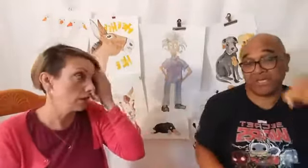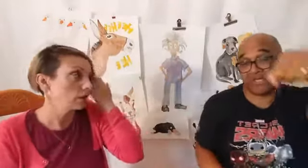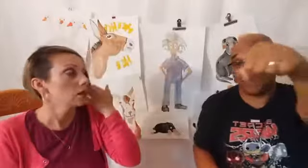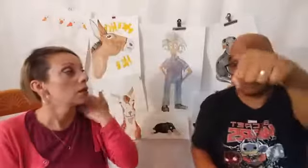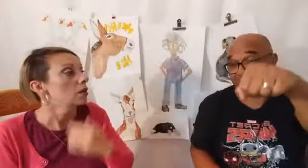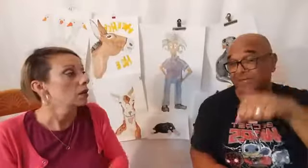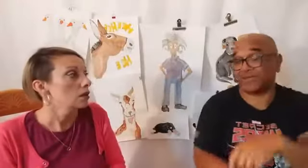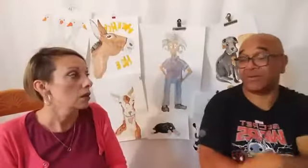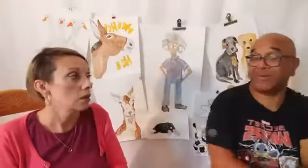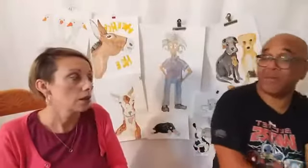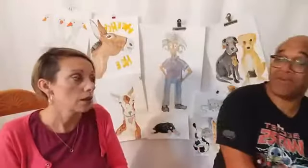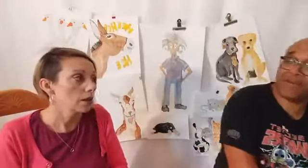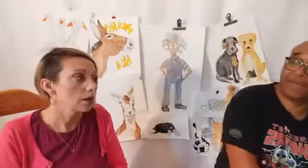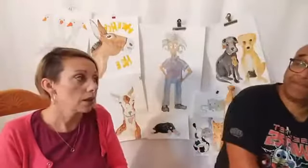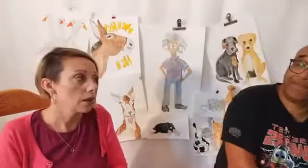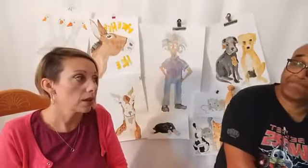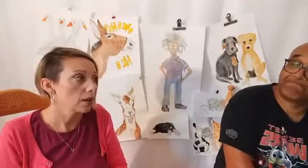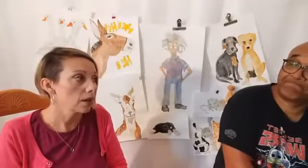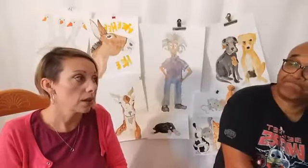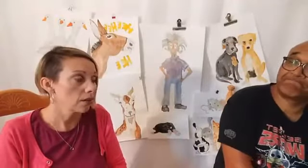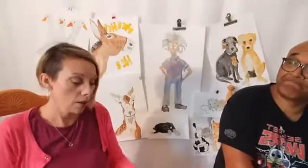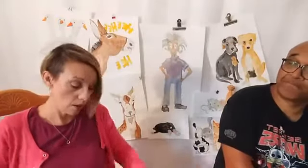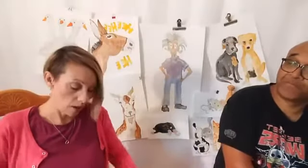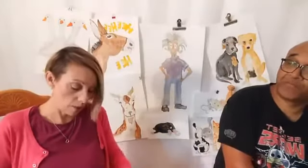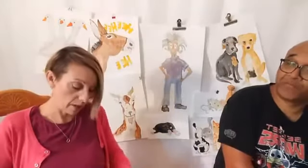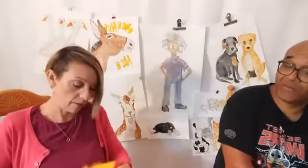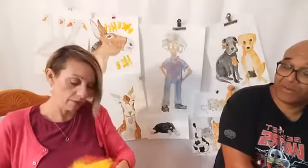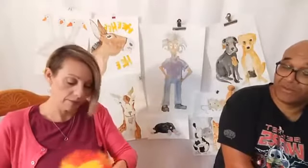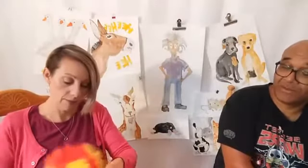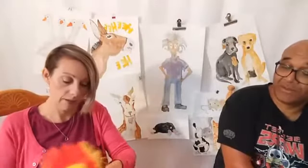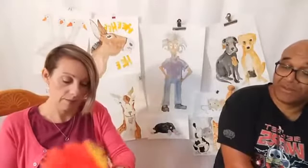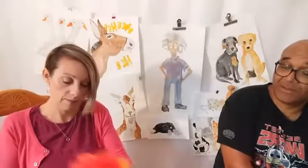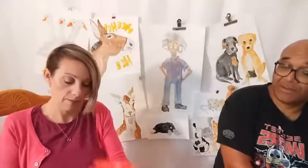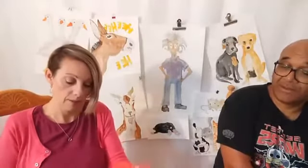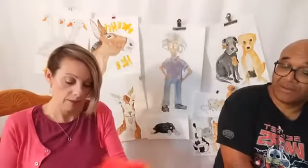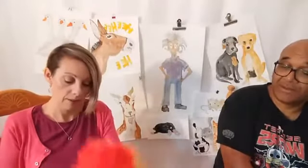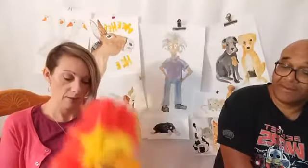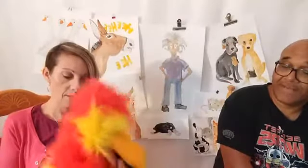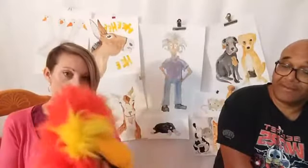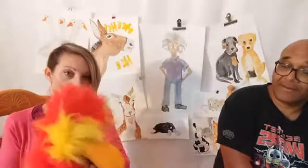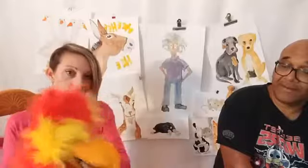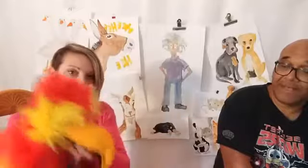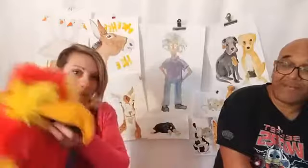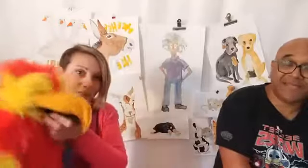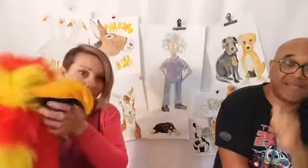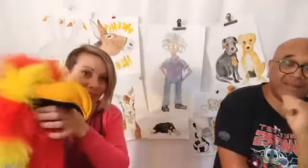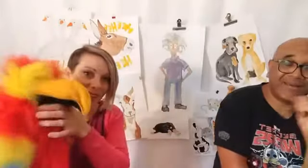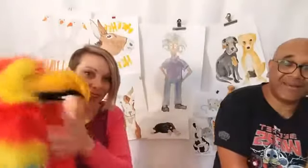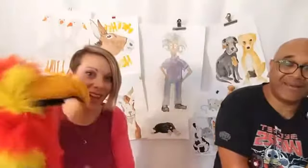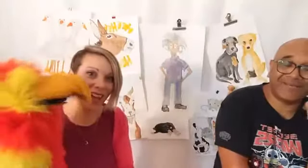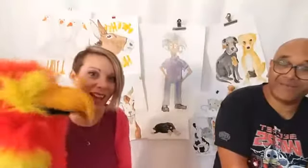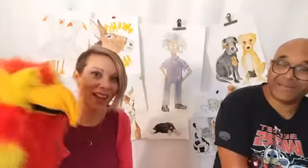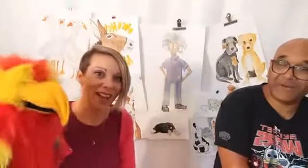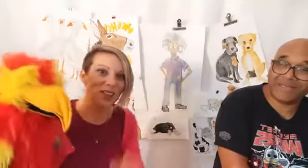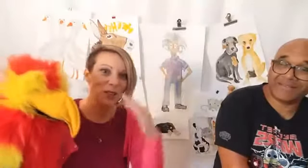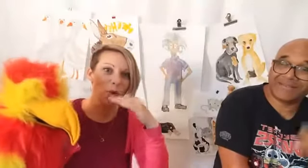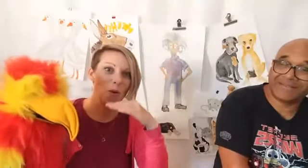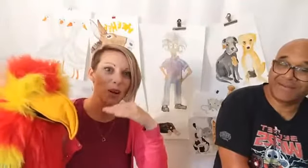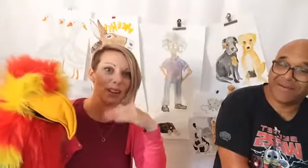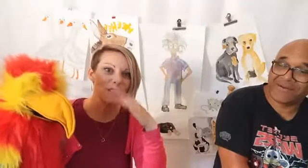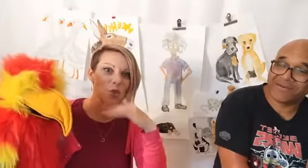cage out, couldn't he, and show him the parrot. Yeah, yeah. I like the parrot. Yeah. Here he is. He makes a lovely noise.